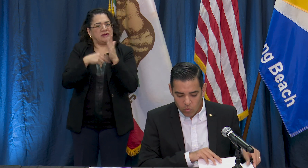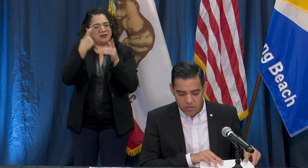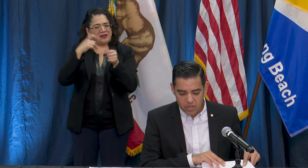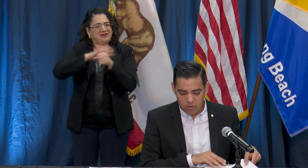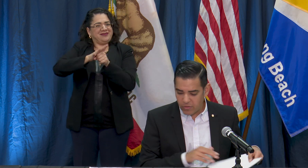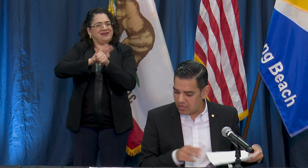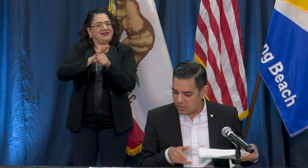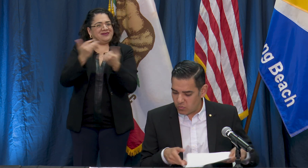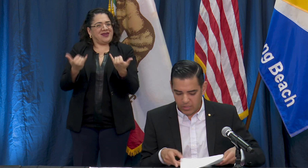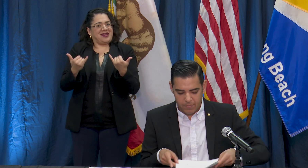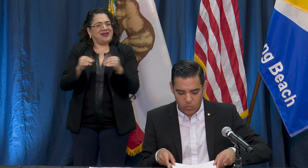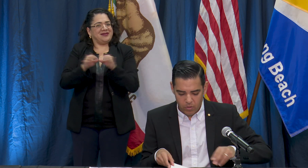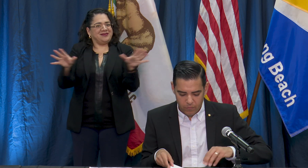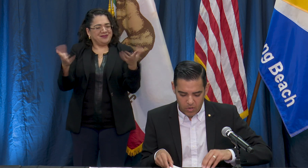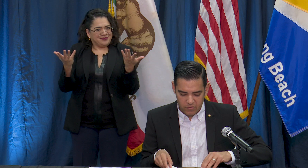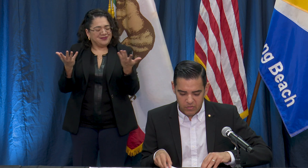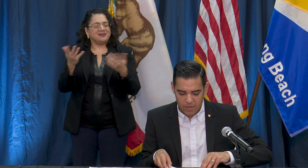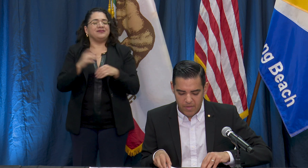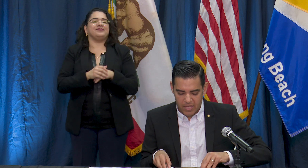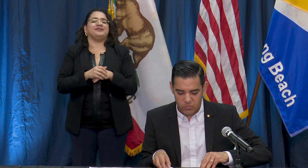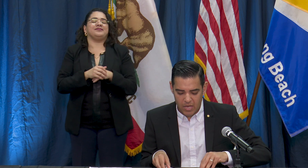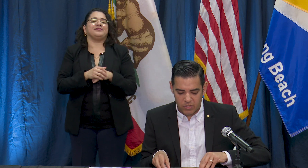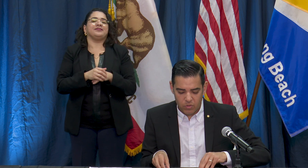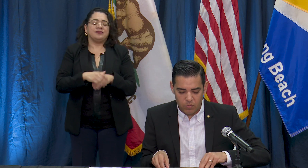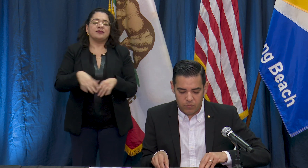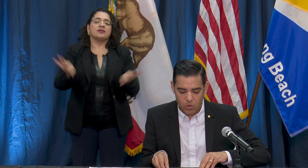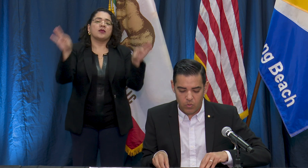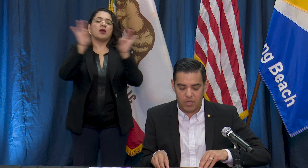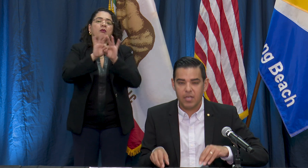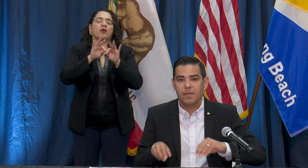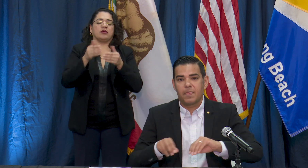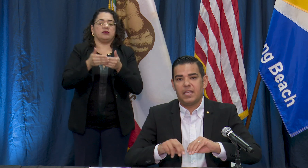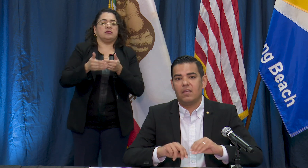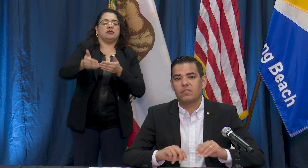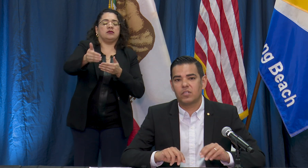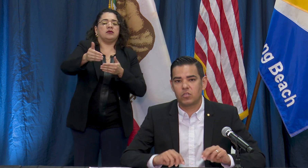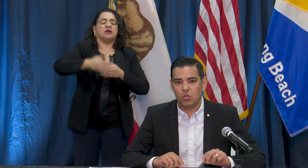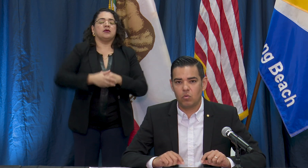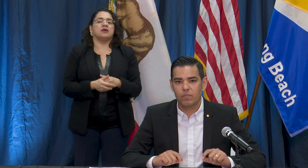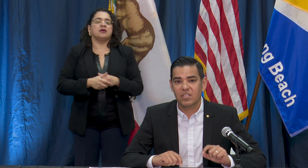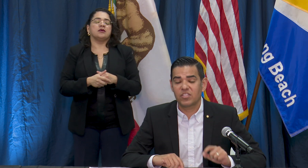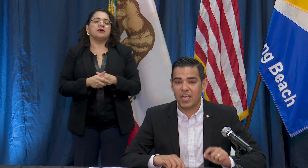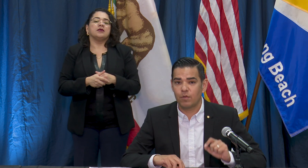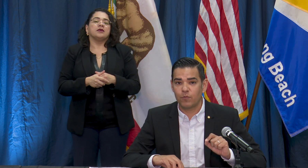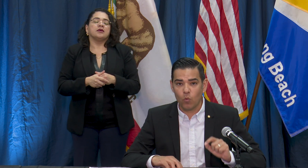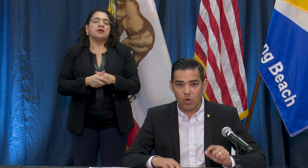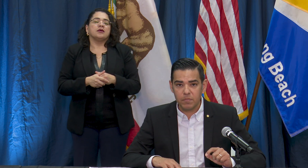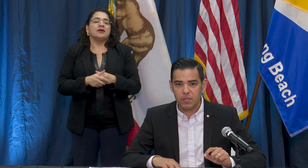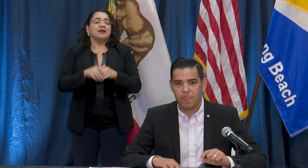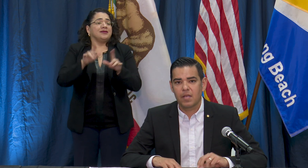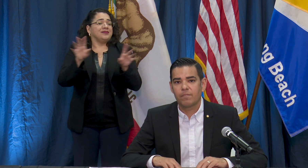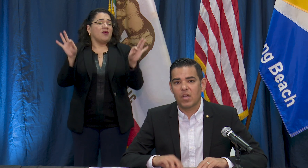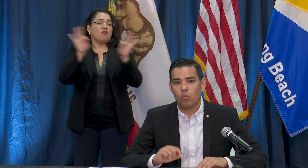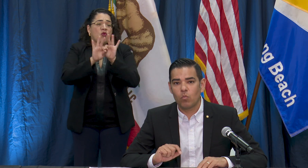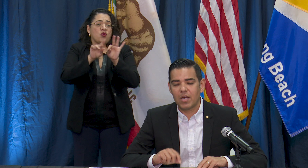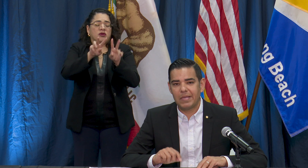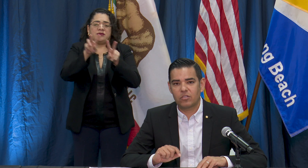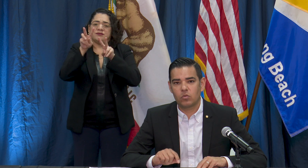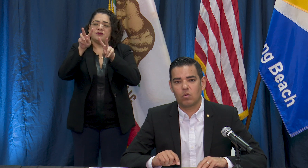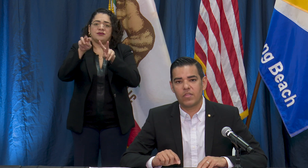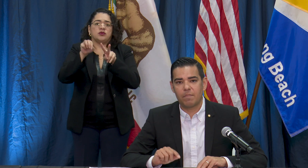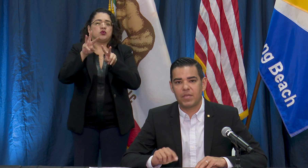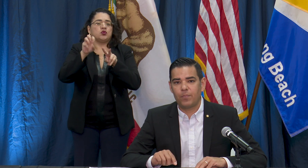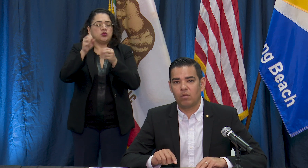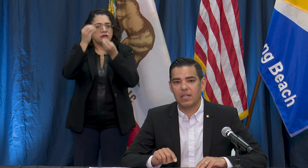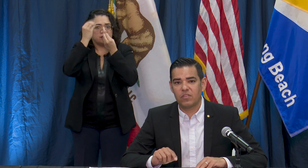that one of the other things that's really important for us as we move forward is to stay informed. We want to